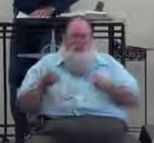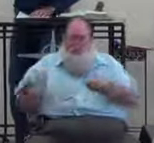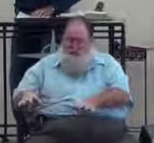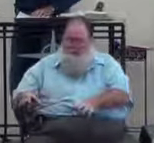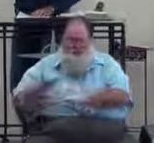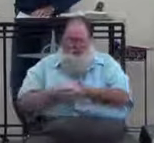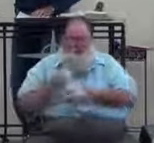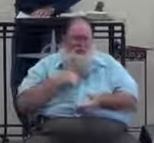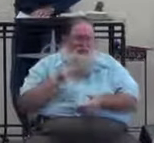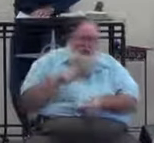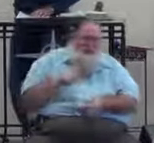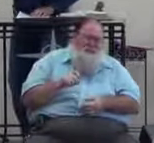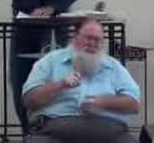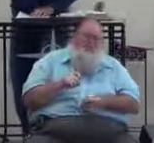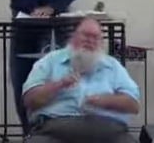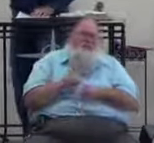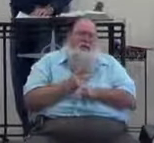flame fanned.